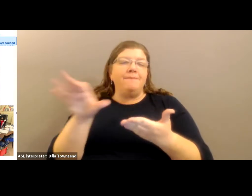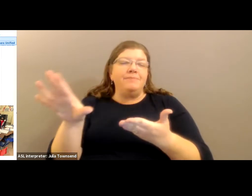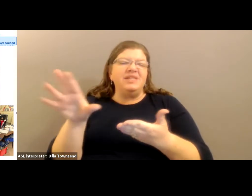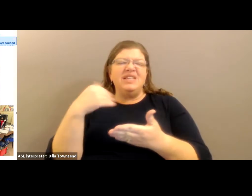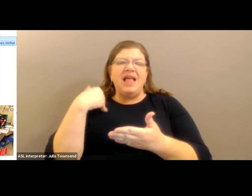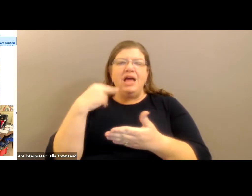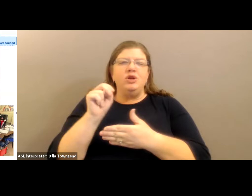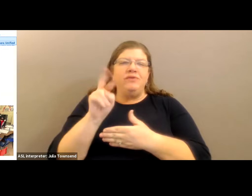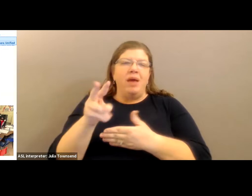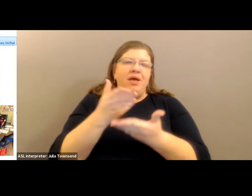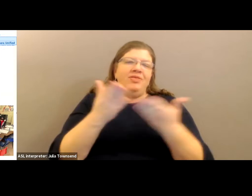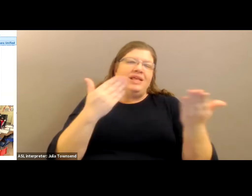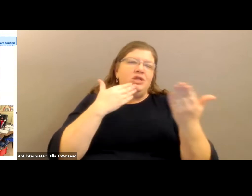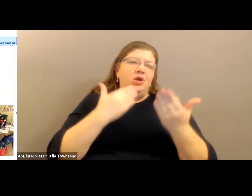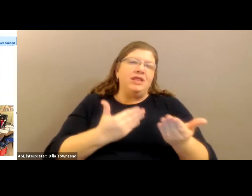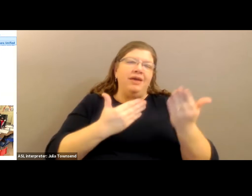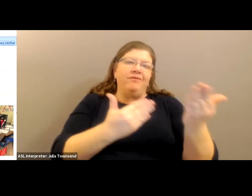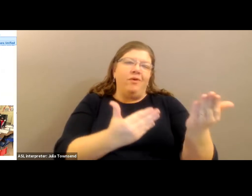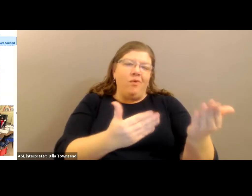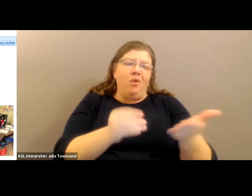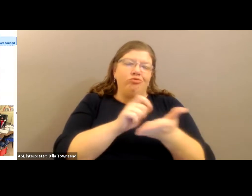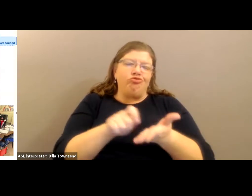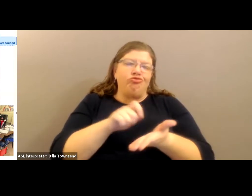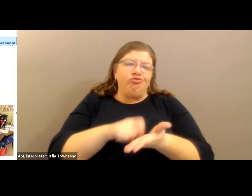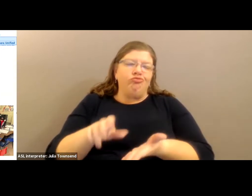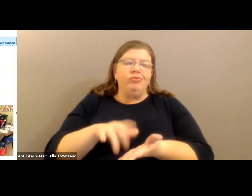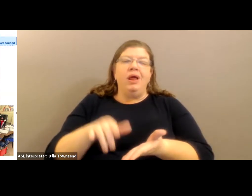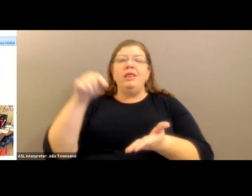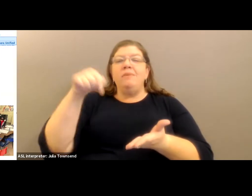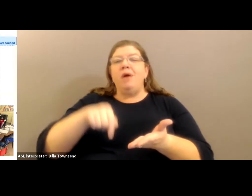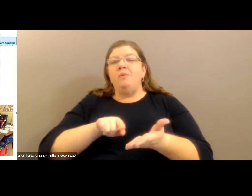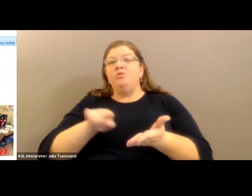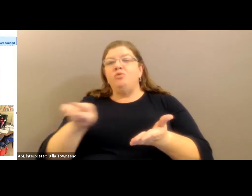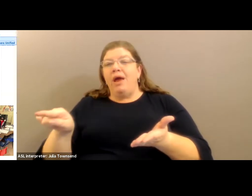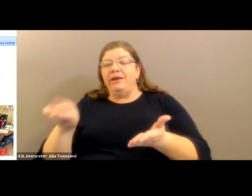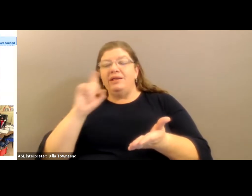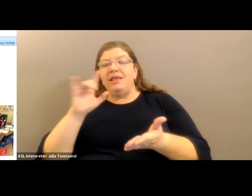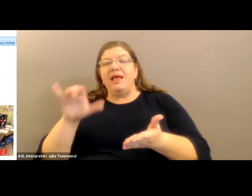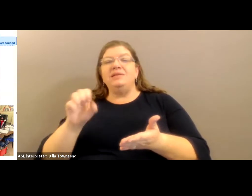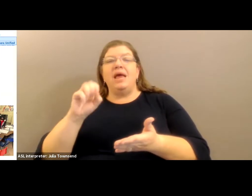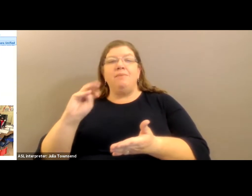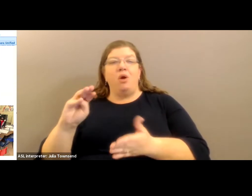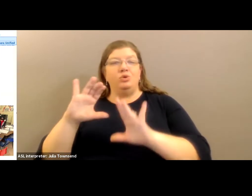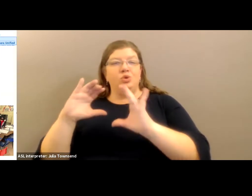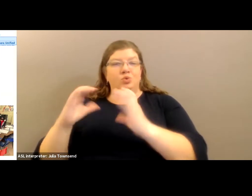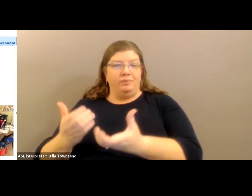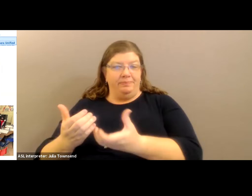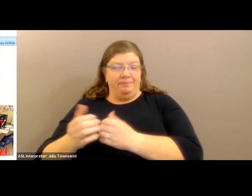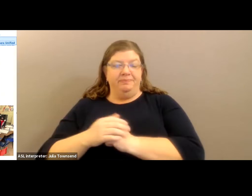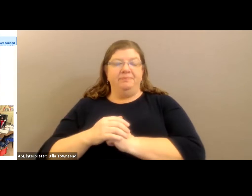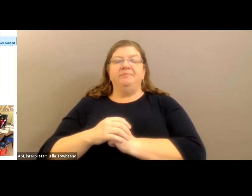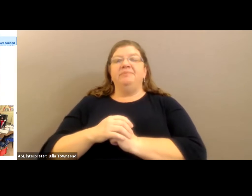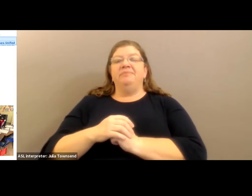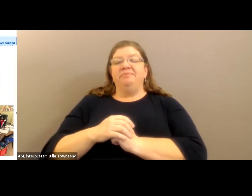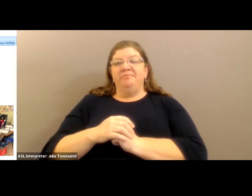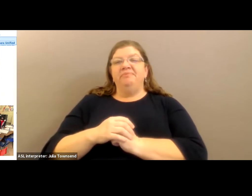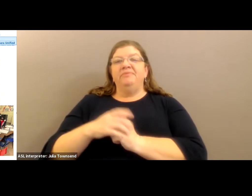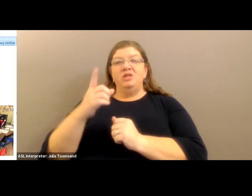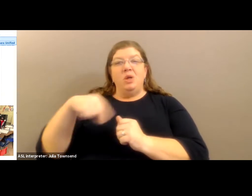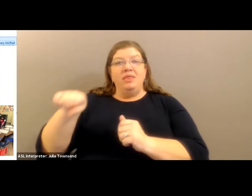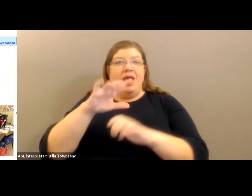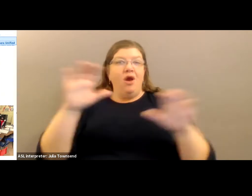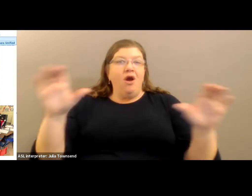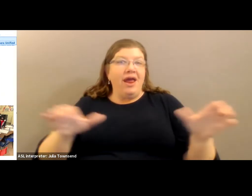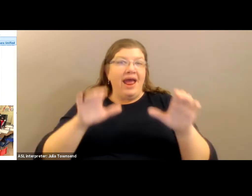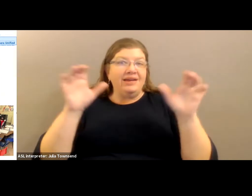they're thankful for. And then the bottom right is also the San Marcos group. So they are